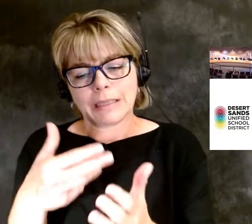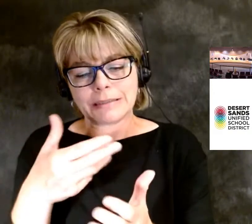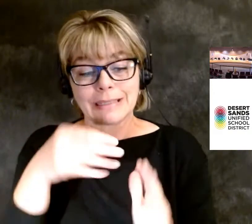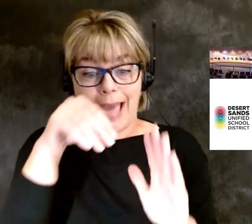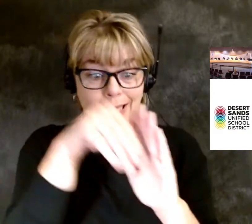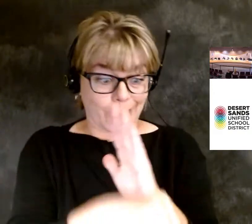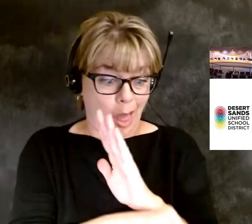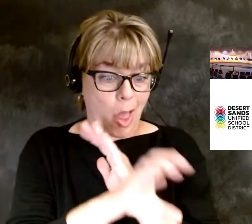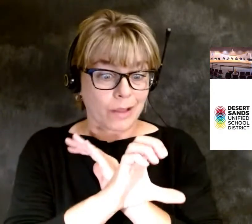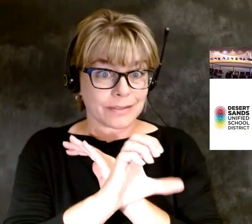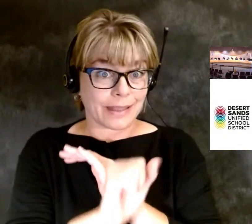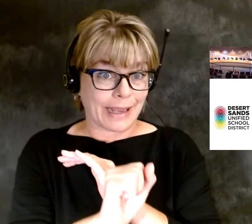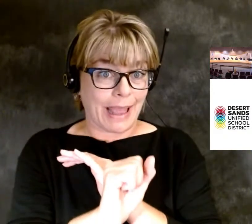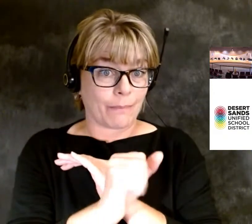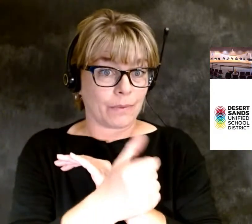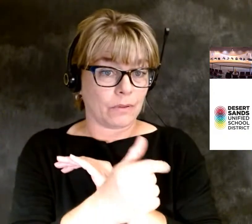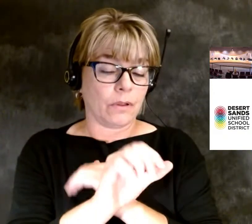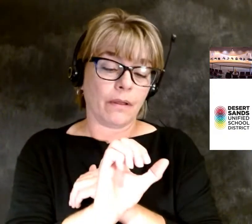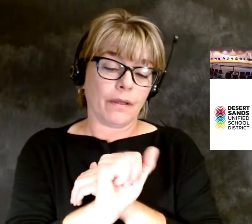a cycle.